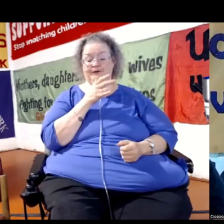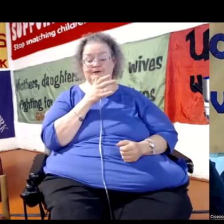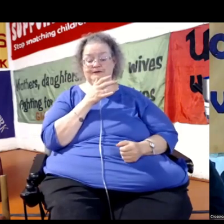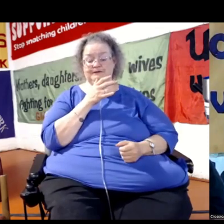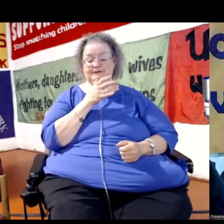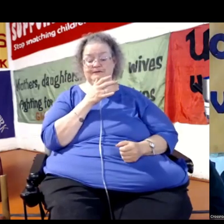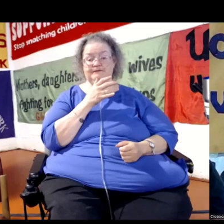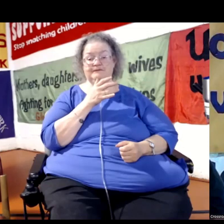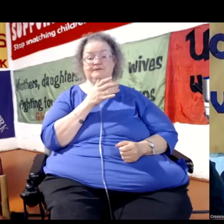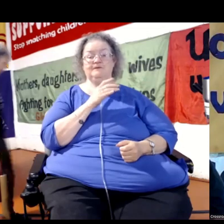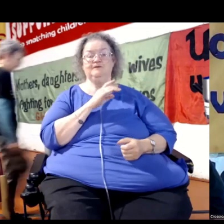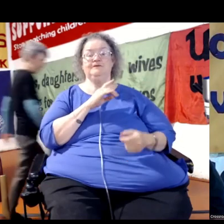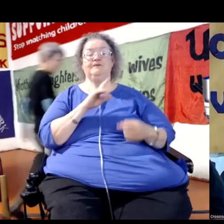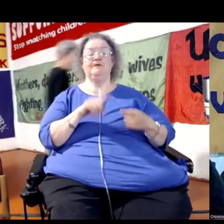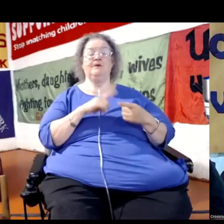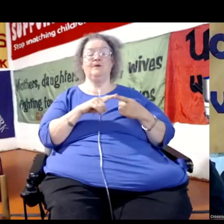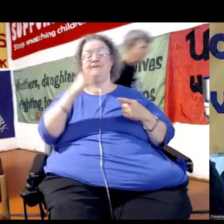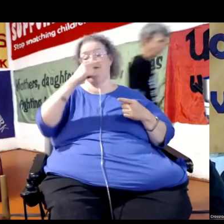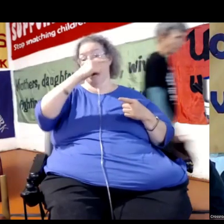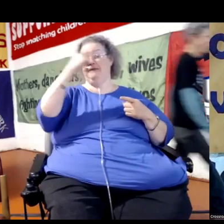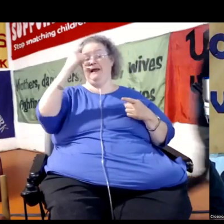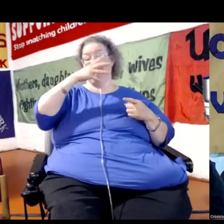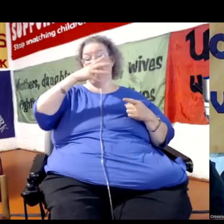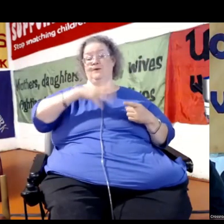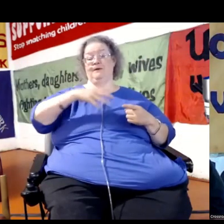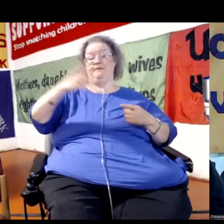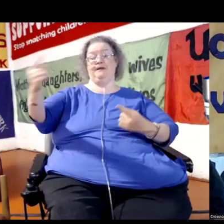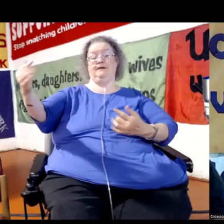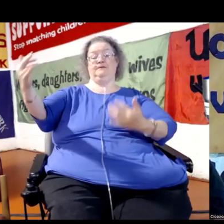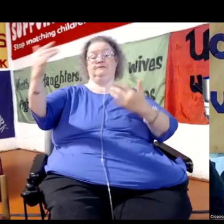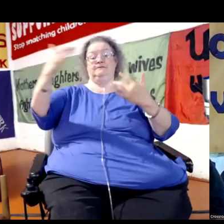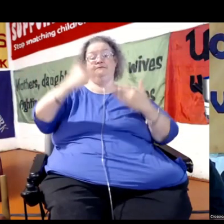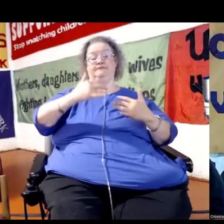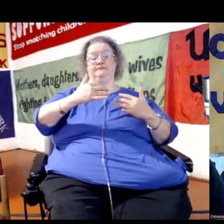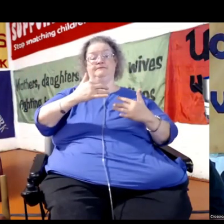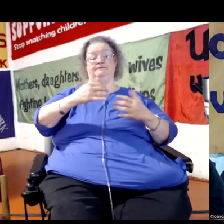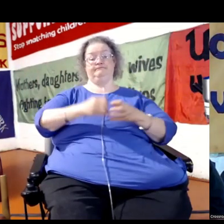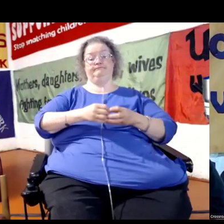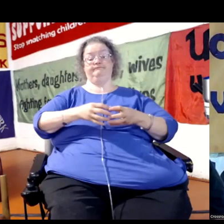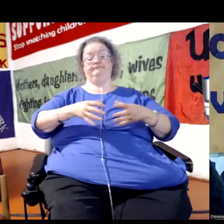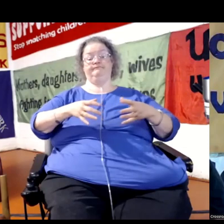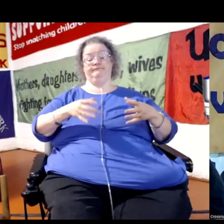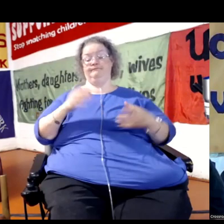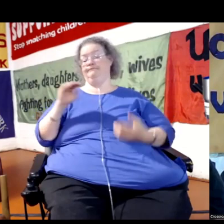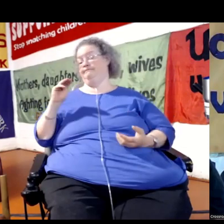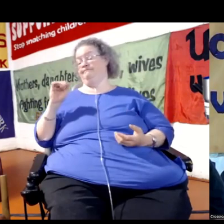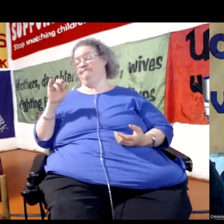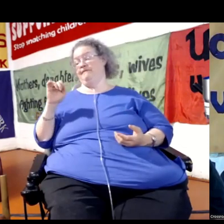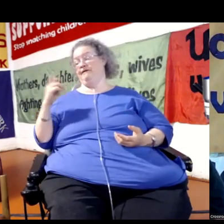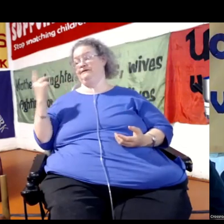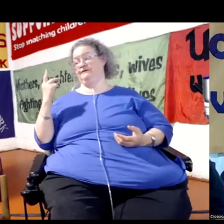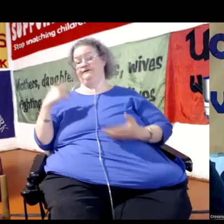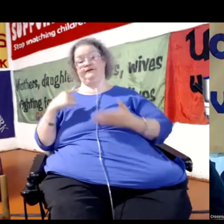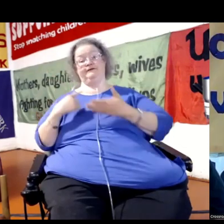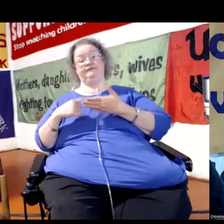And when the Black women came to be a part of the movement, Marion and I talked about